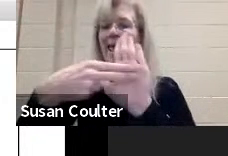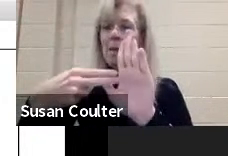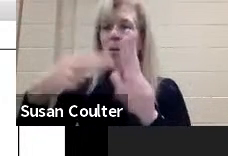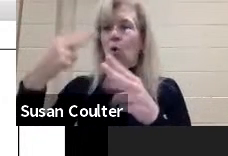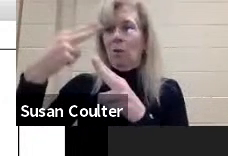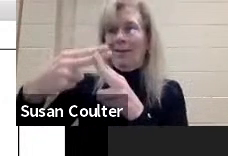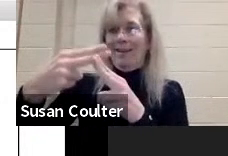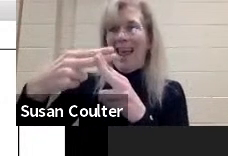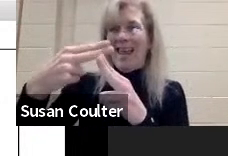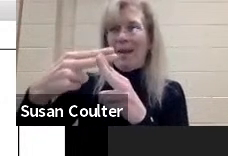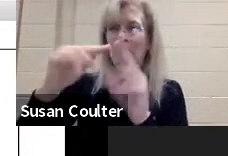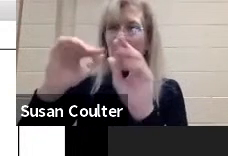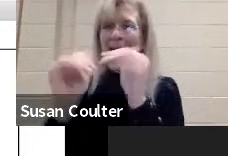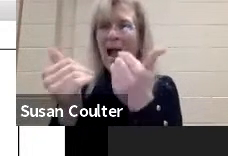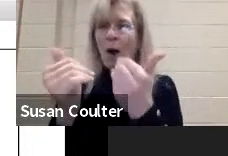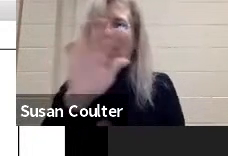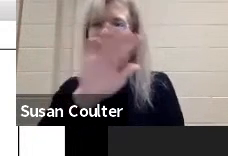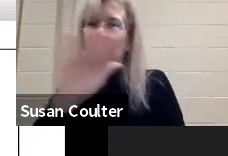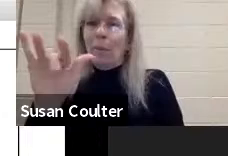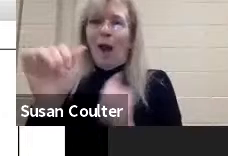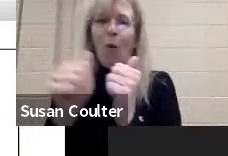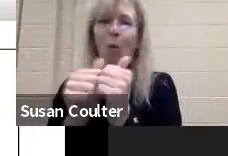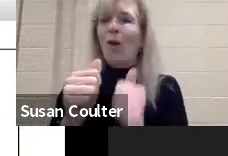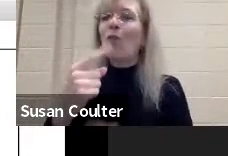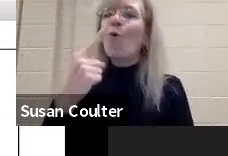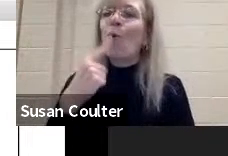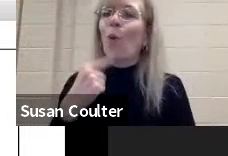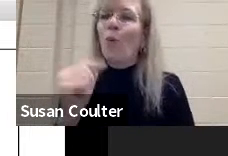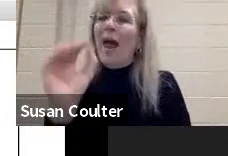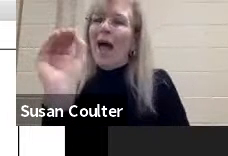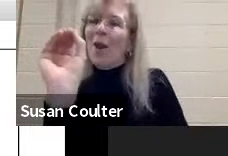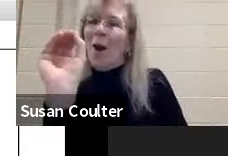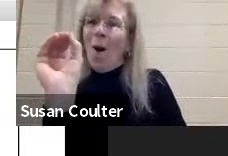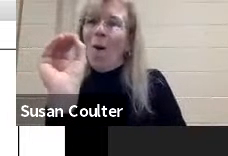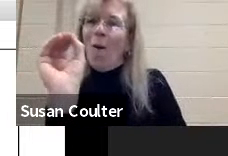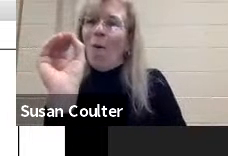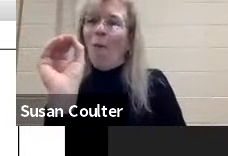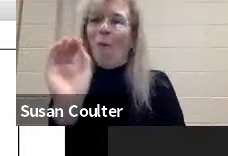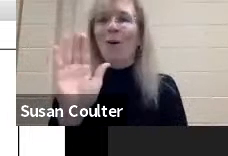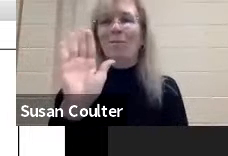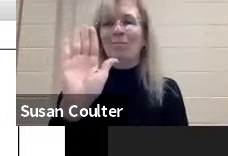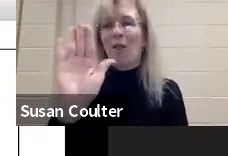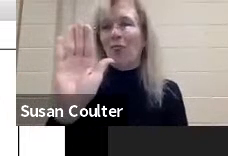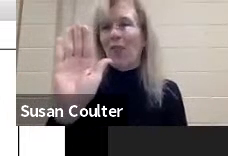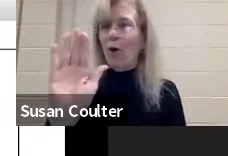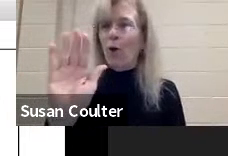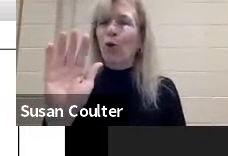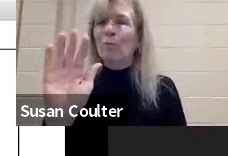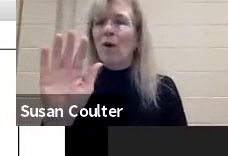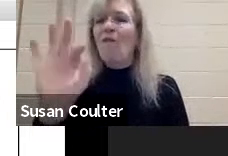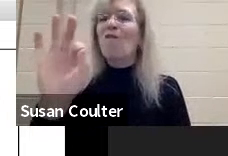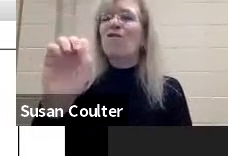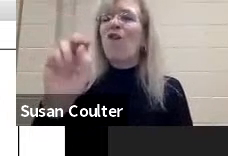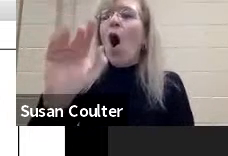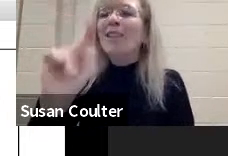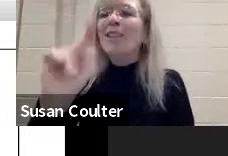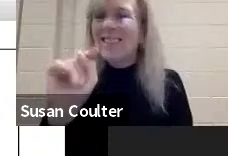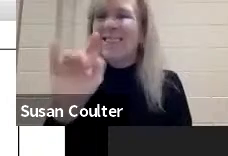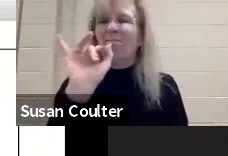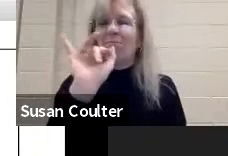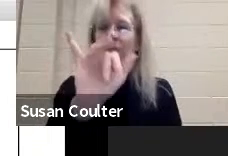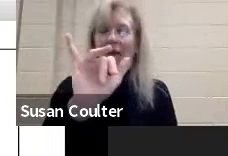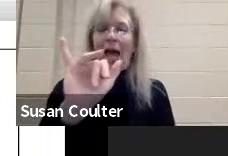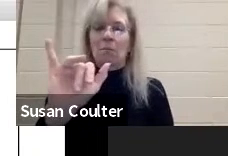their label name, how they spell with red O, their